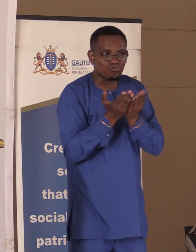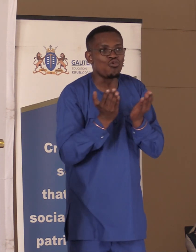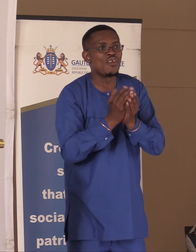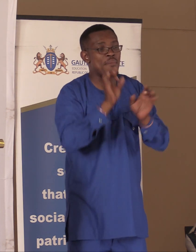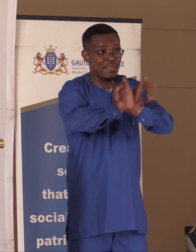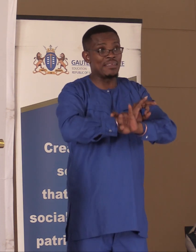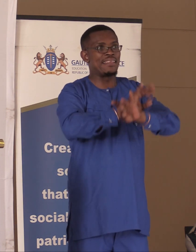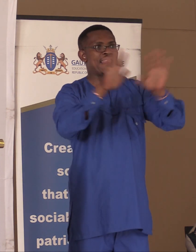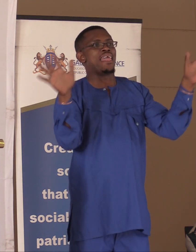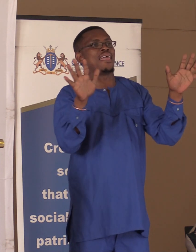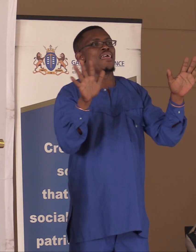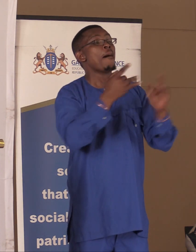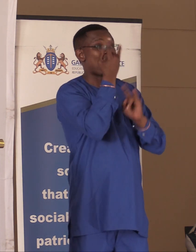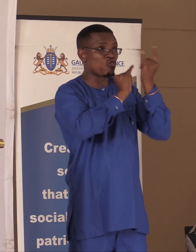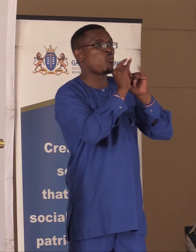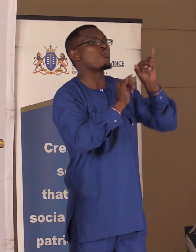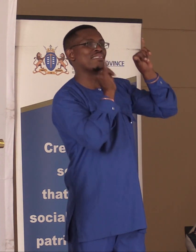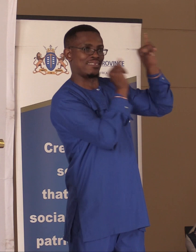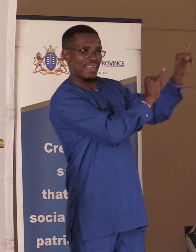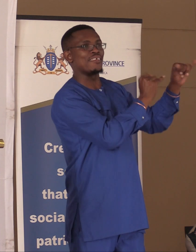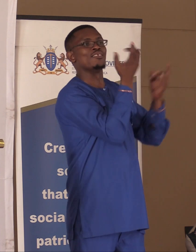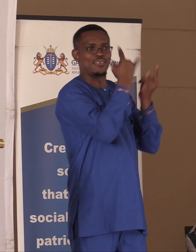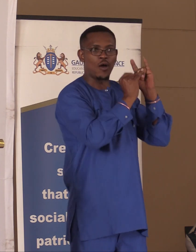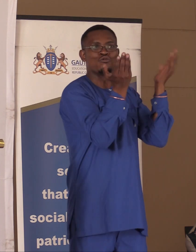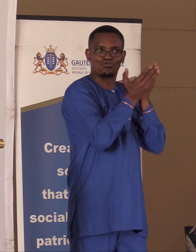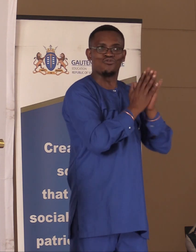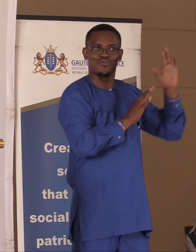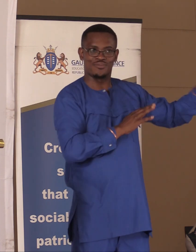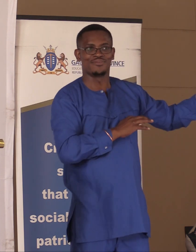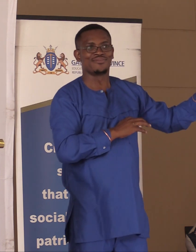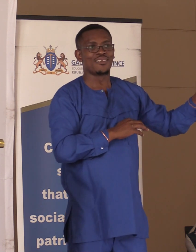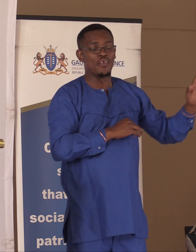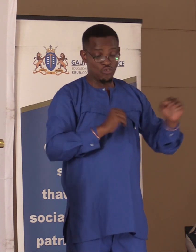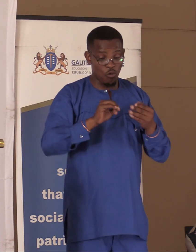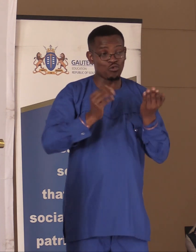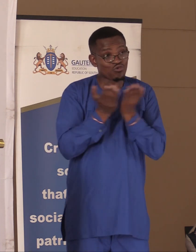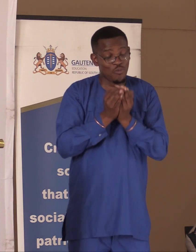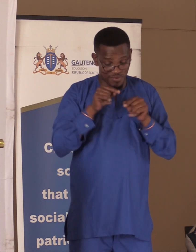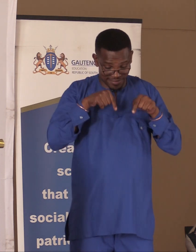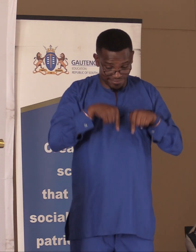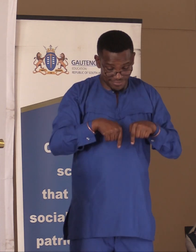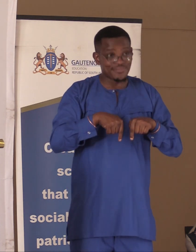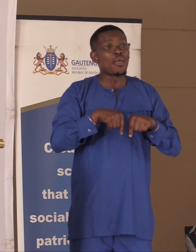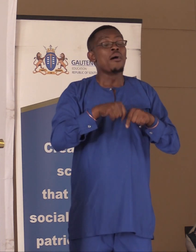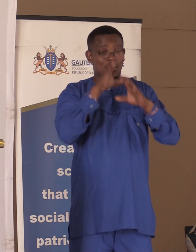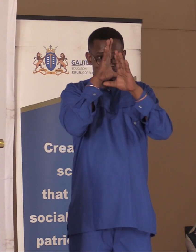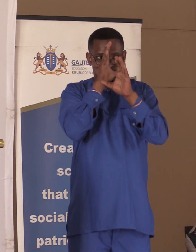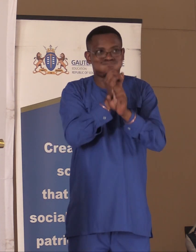message be very clear, hore banaba skolo se, baba tsena